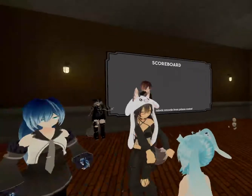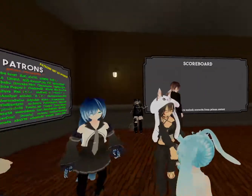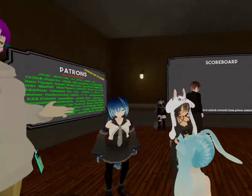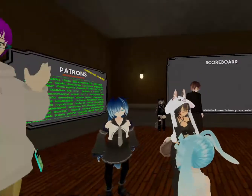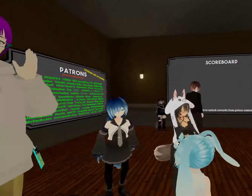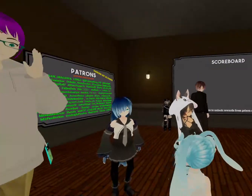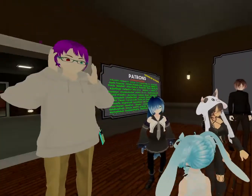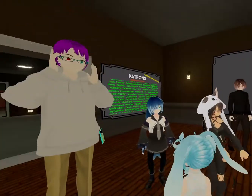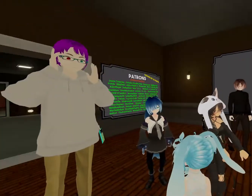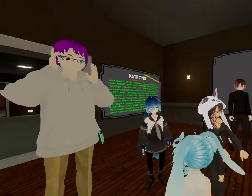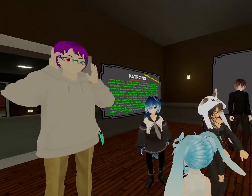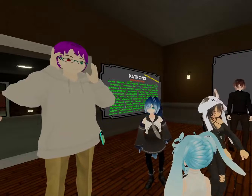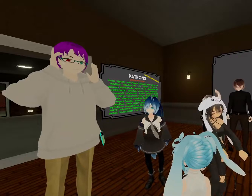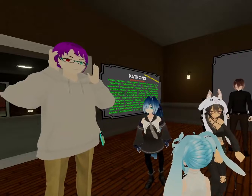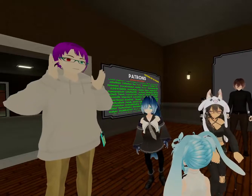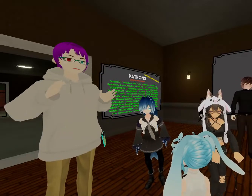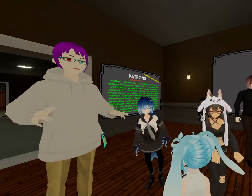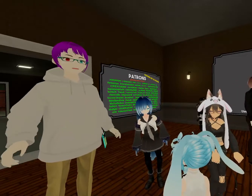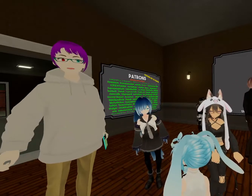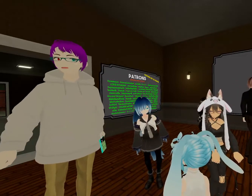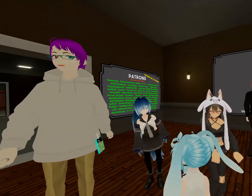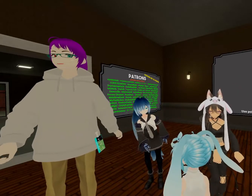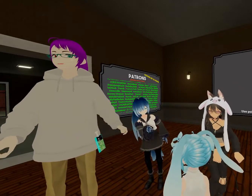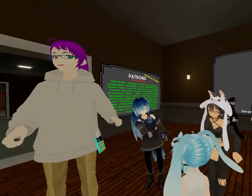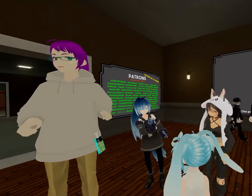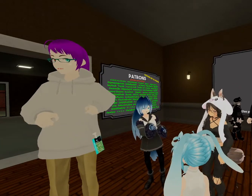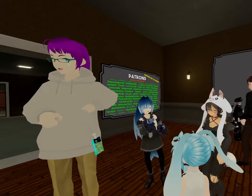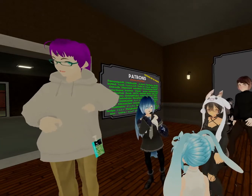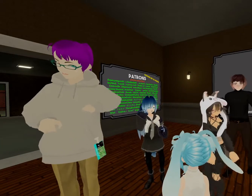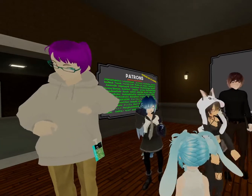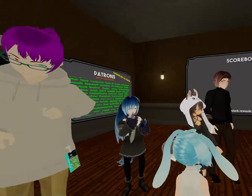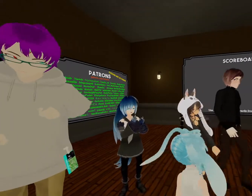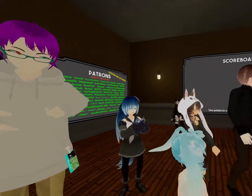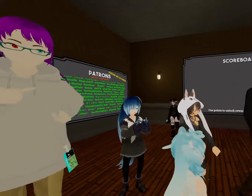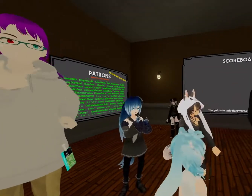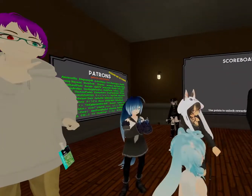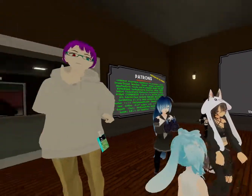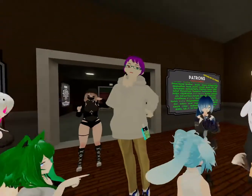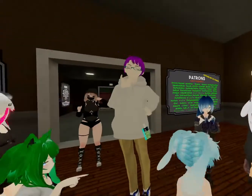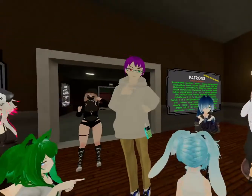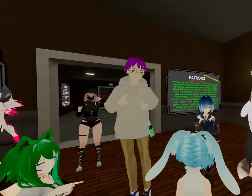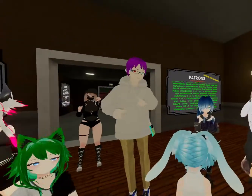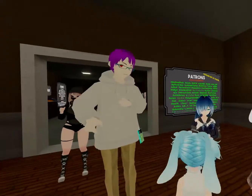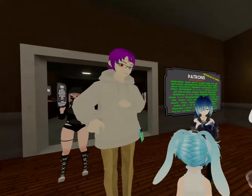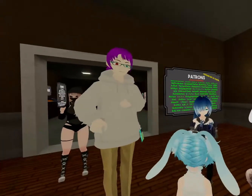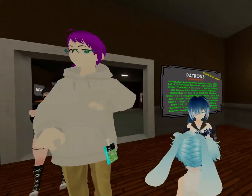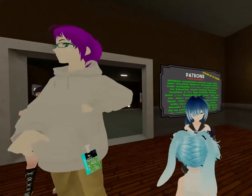Yeah. And there he goes again. Yeah, I Oh think boy. lagging.